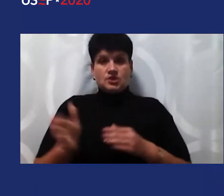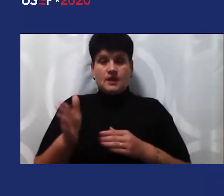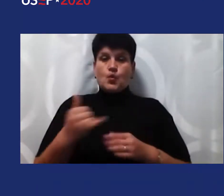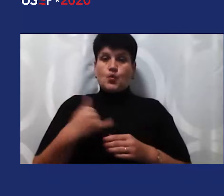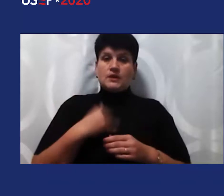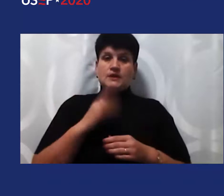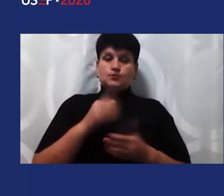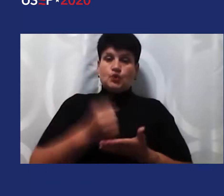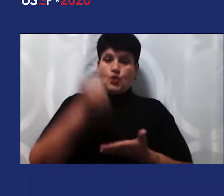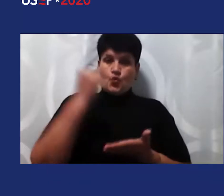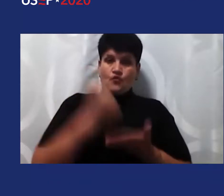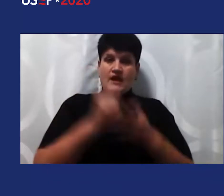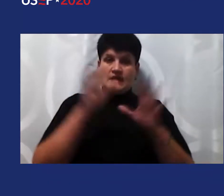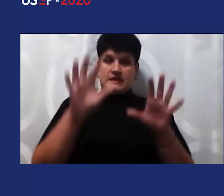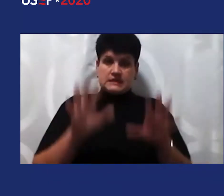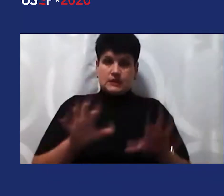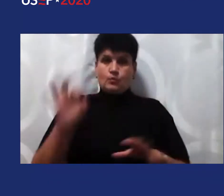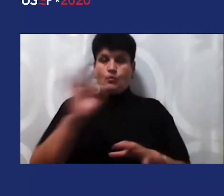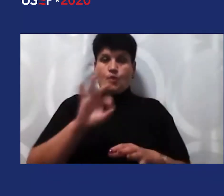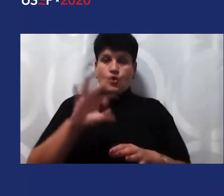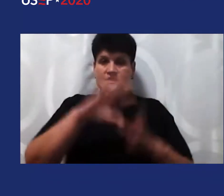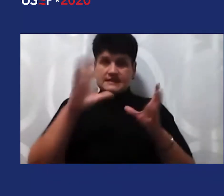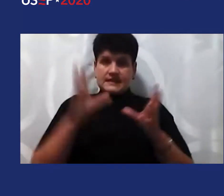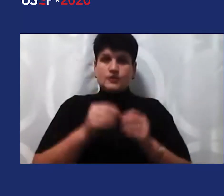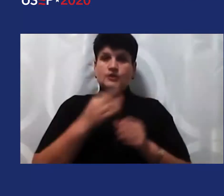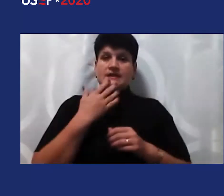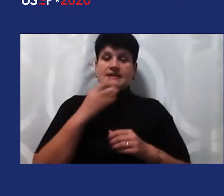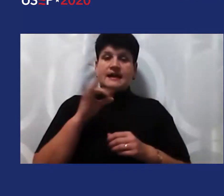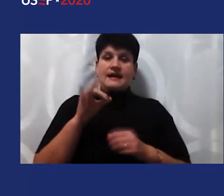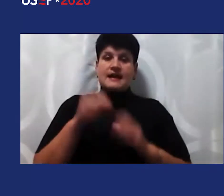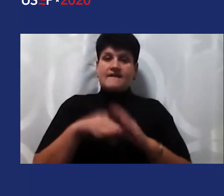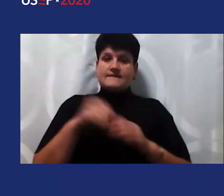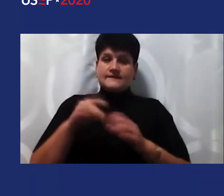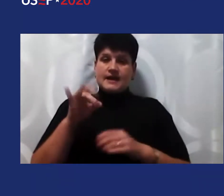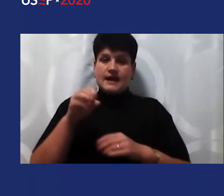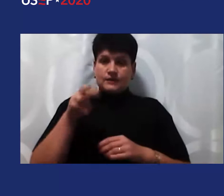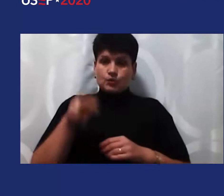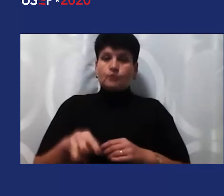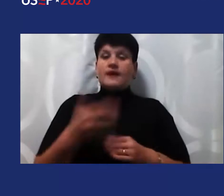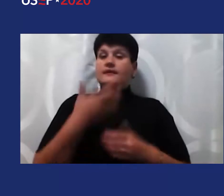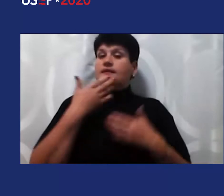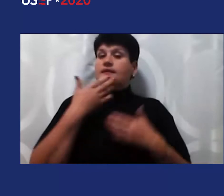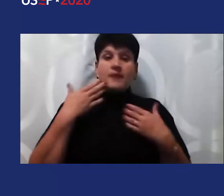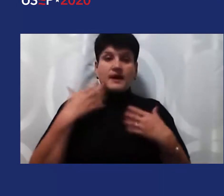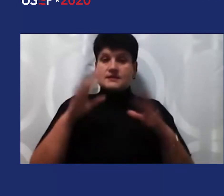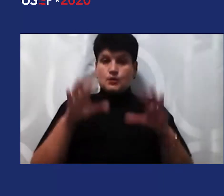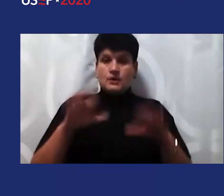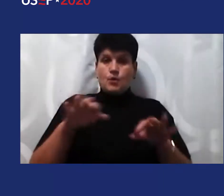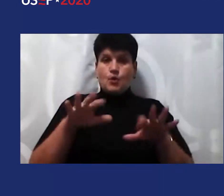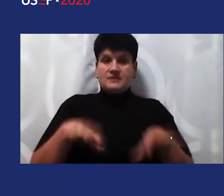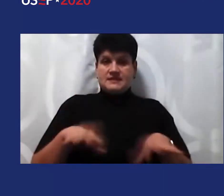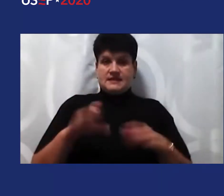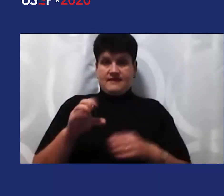level. With us, it's different. The law on the federal referendum would